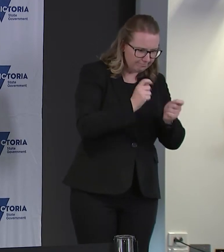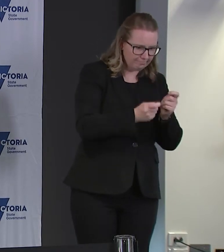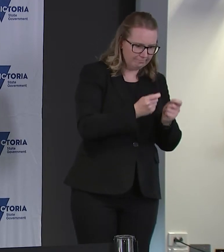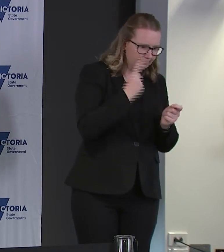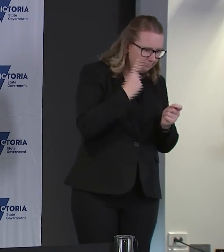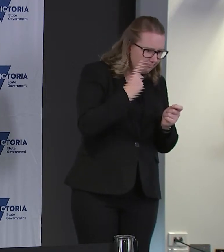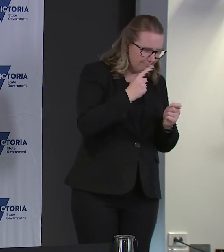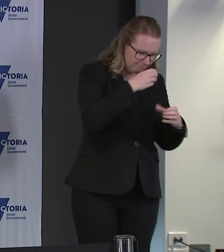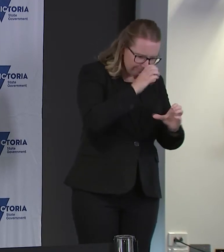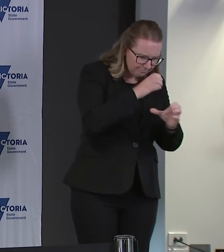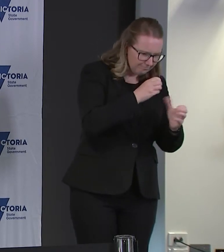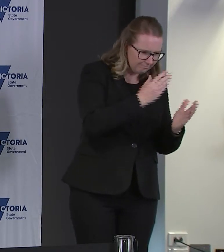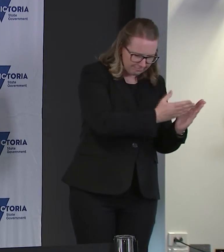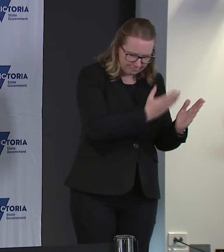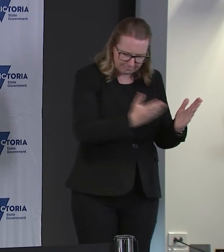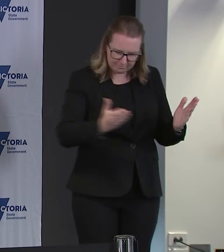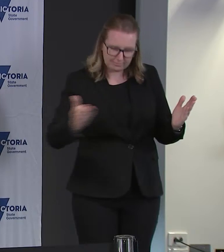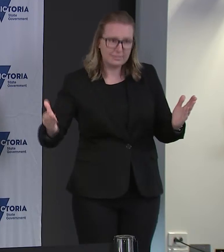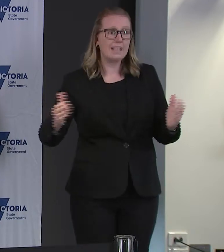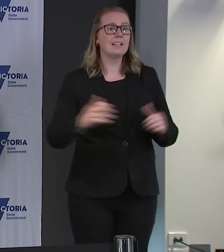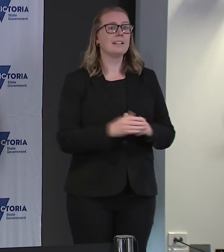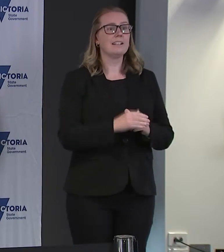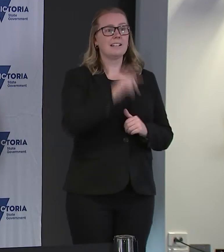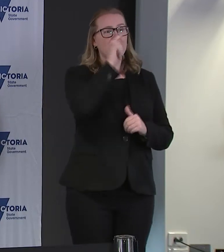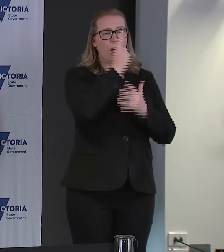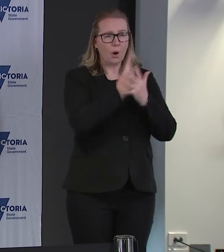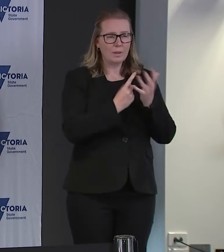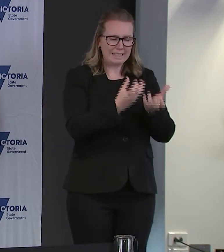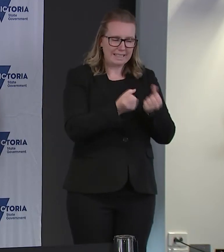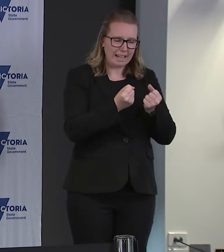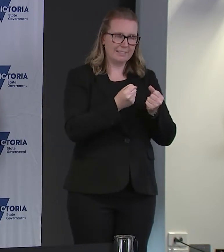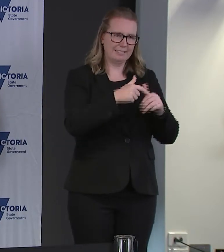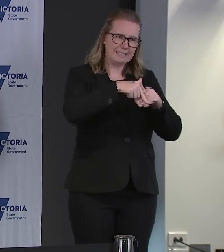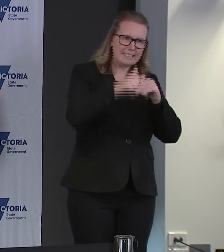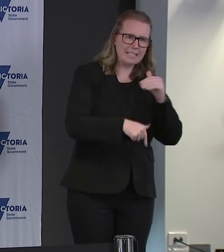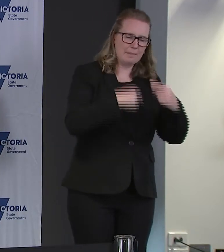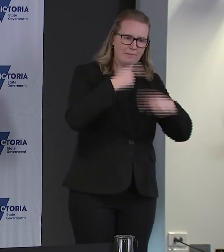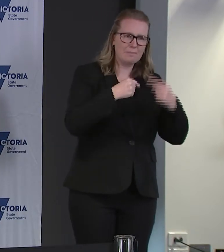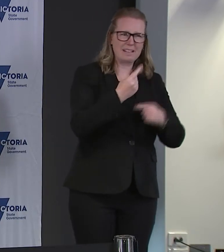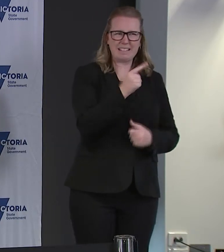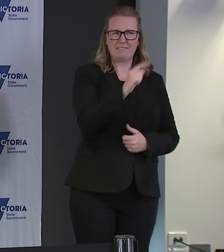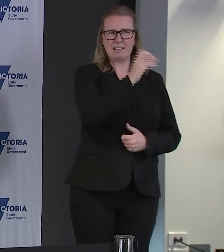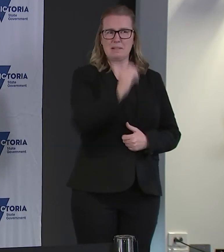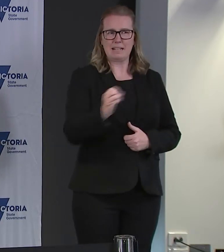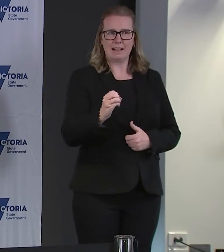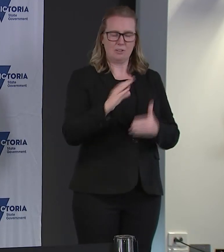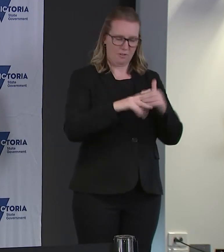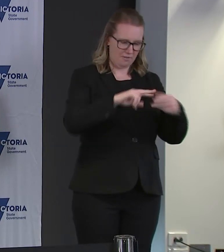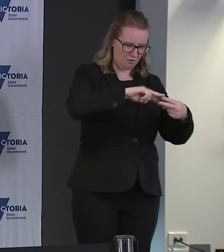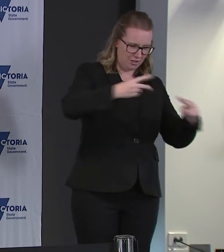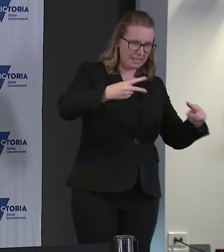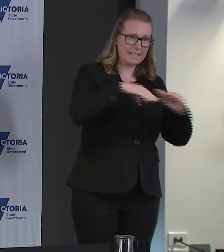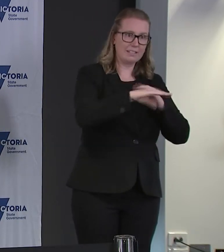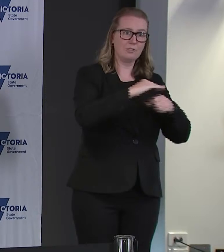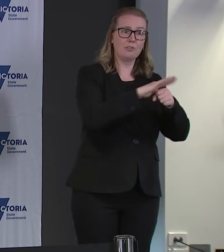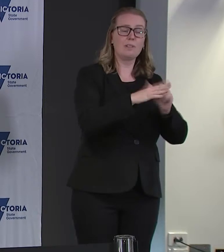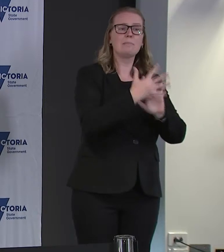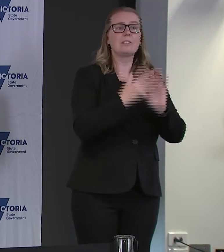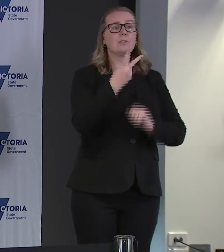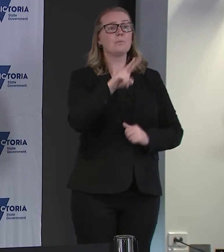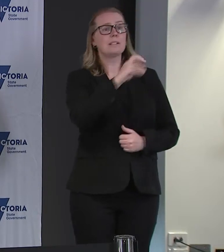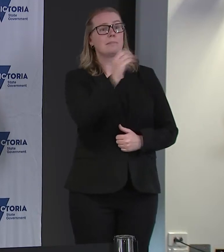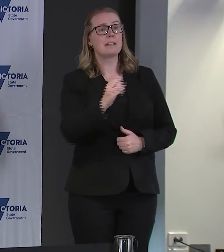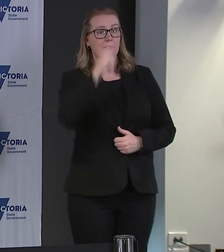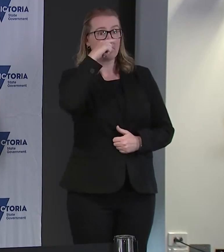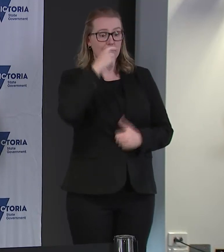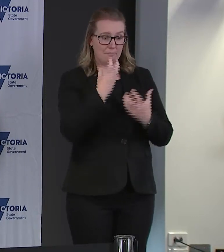get genomic information from 70 to 80%. That happens around the country. And so there's 20% of people who